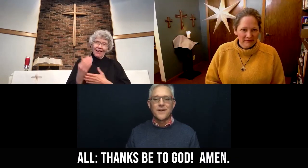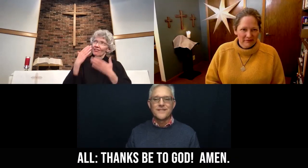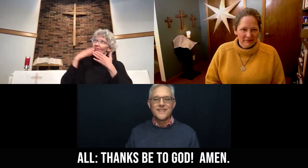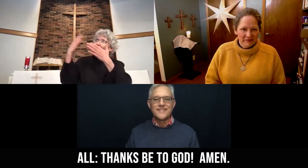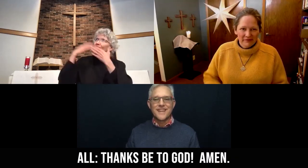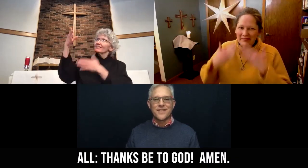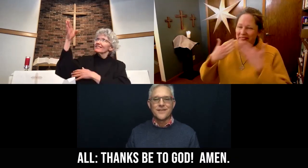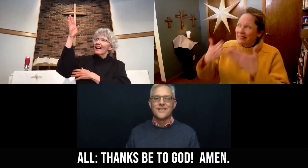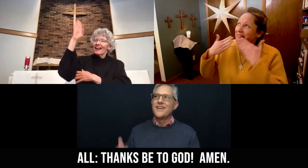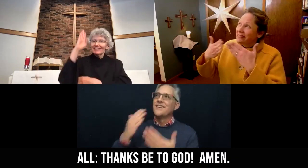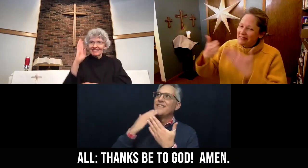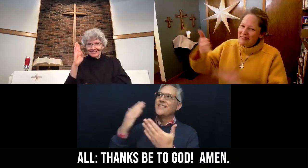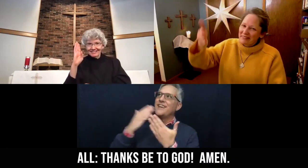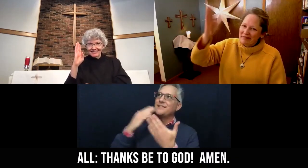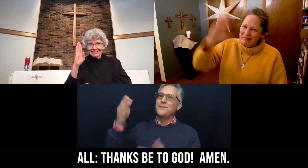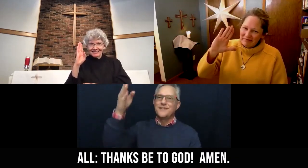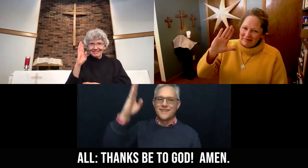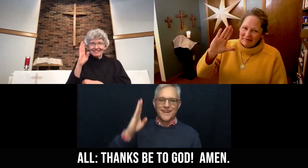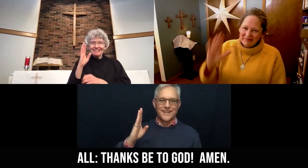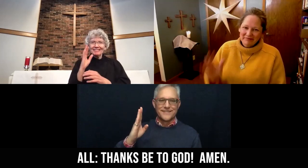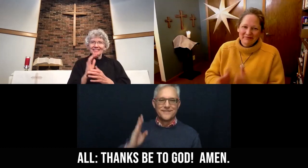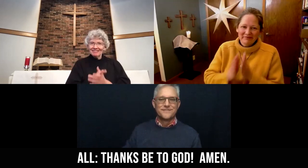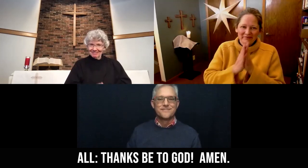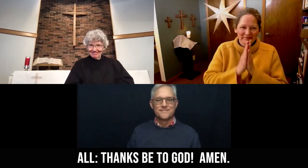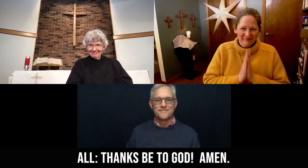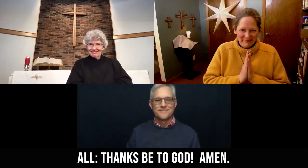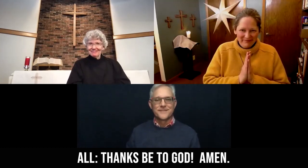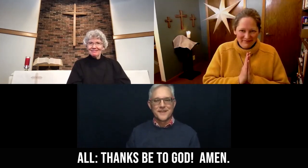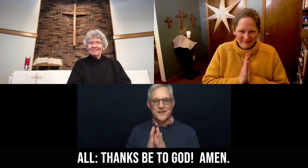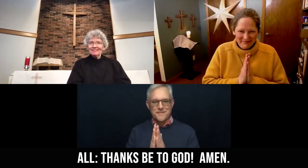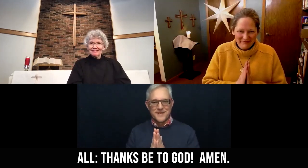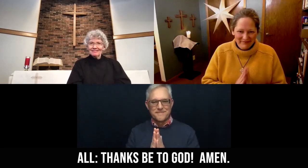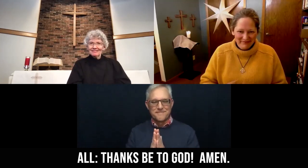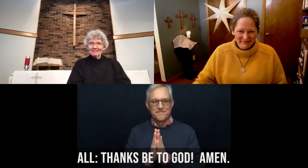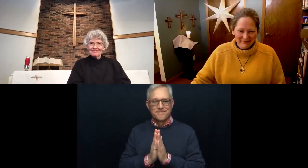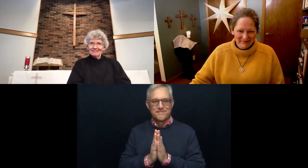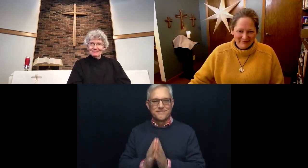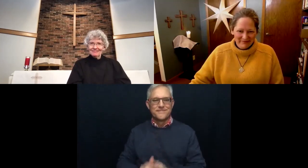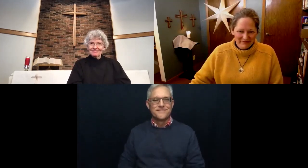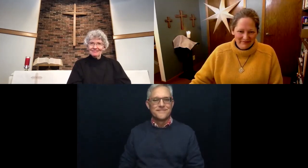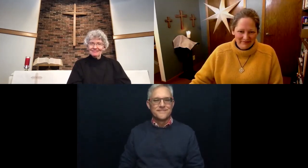And we all say together, thanks be to God. Amen.